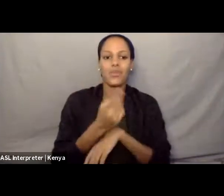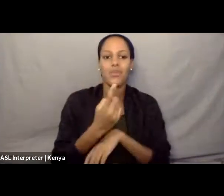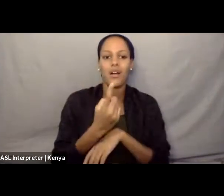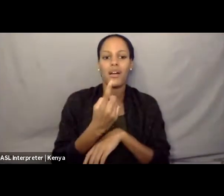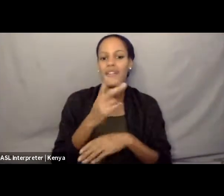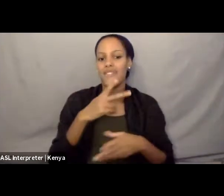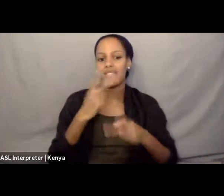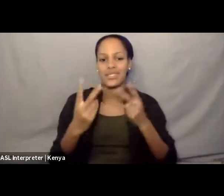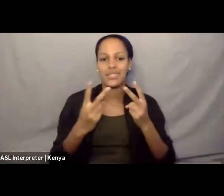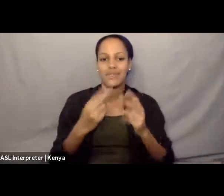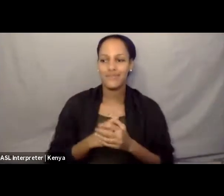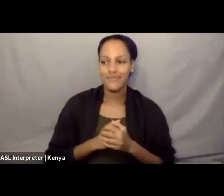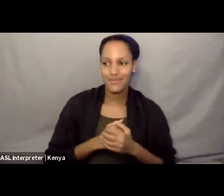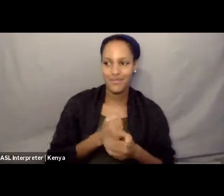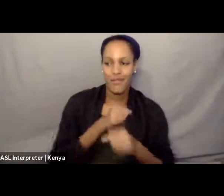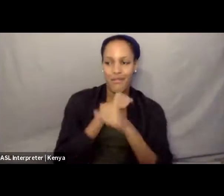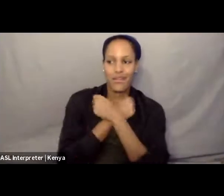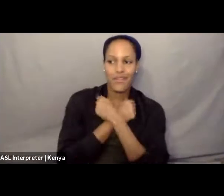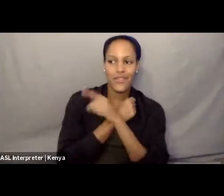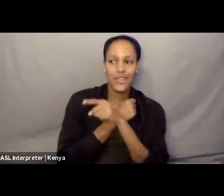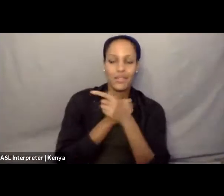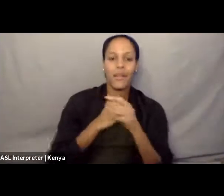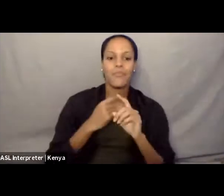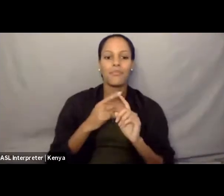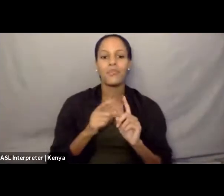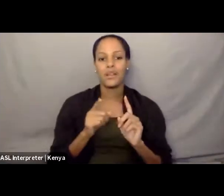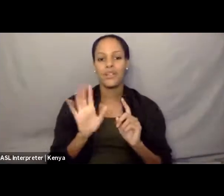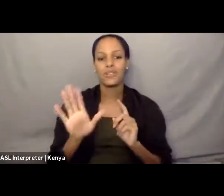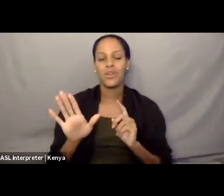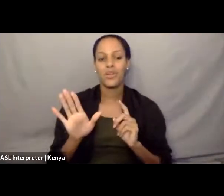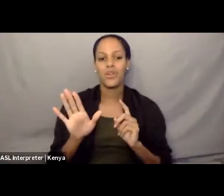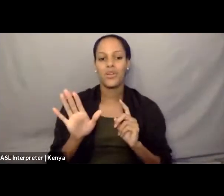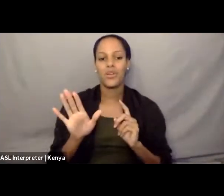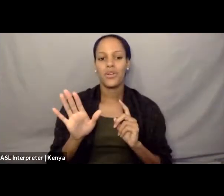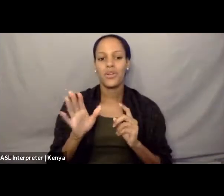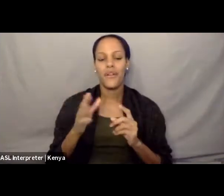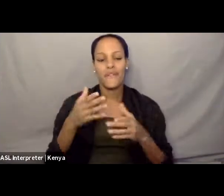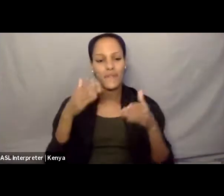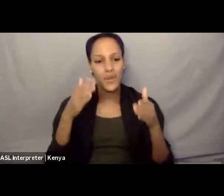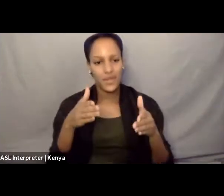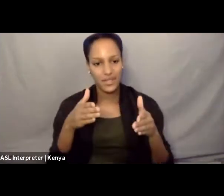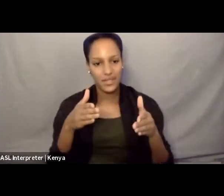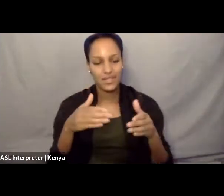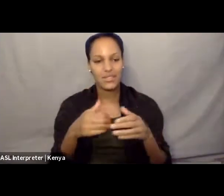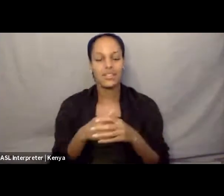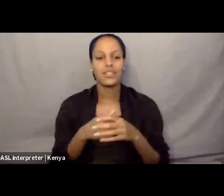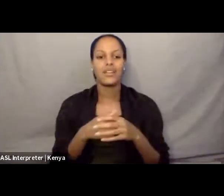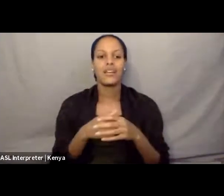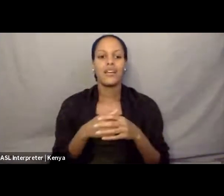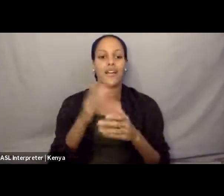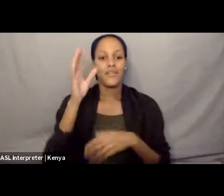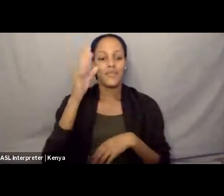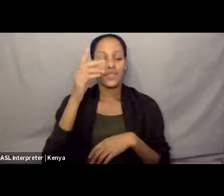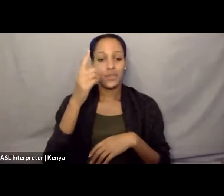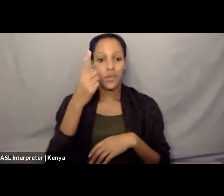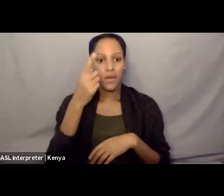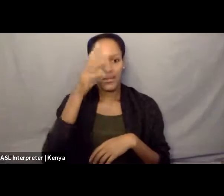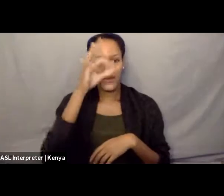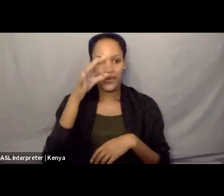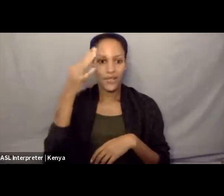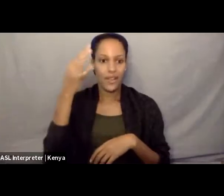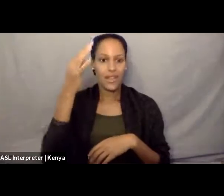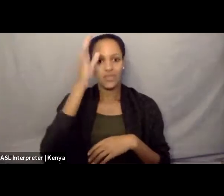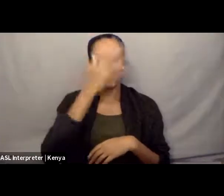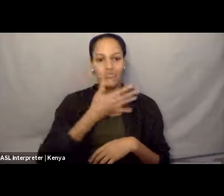her. But it's her compatriot I'm today lauding, a French-looking college kid.